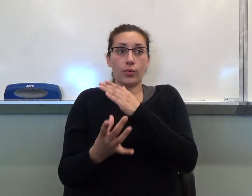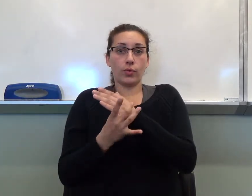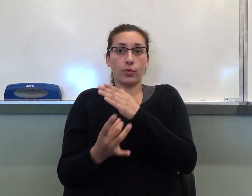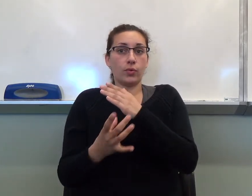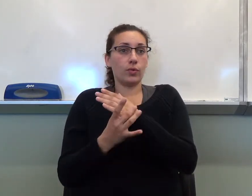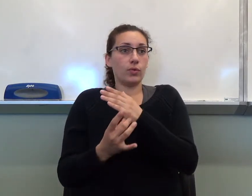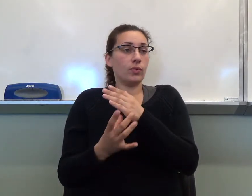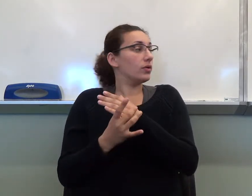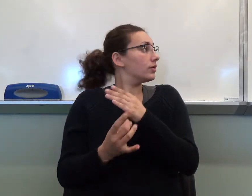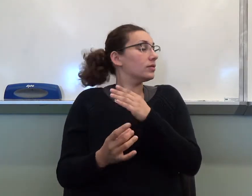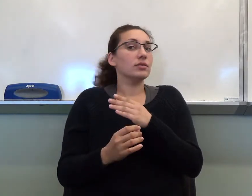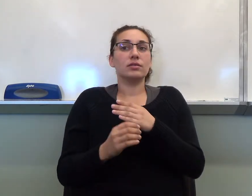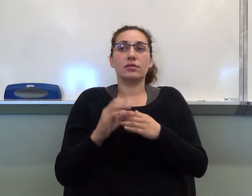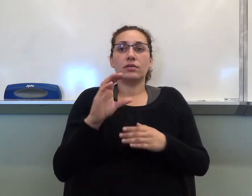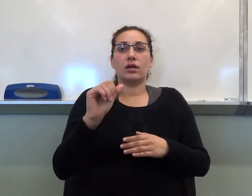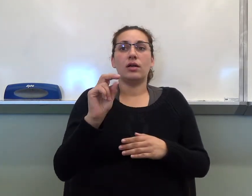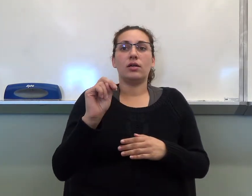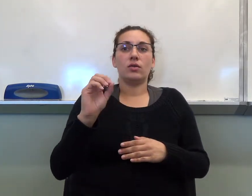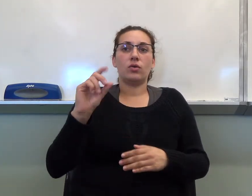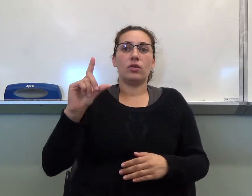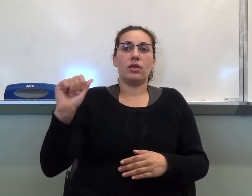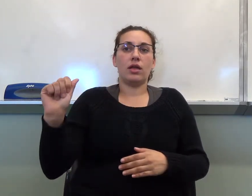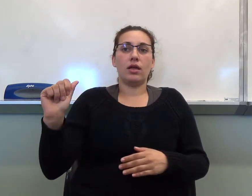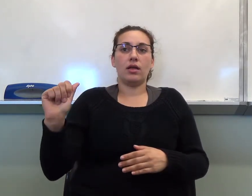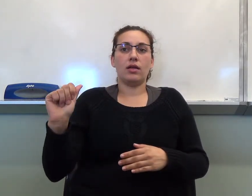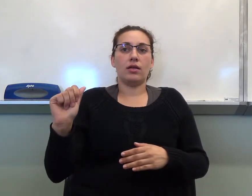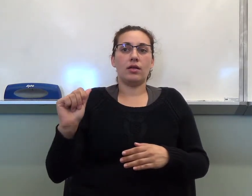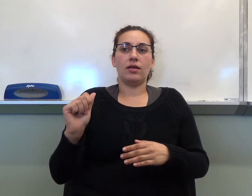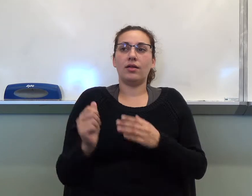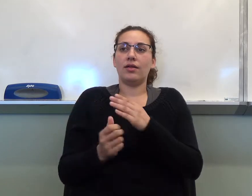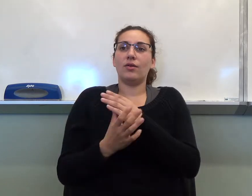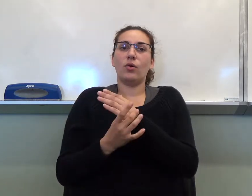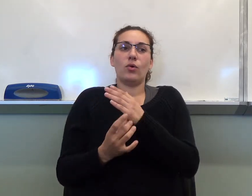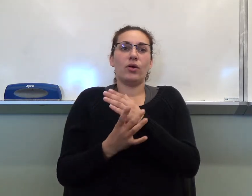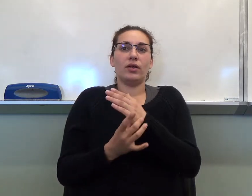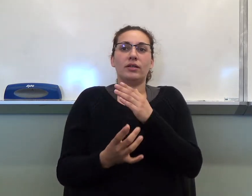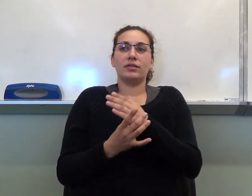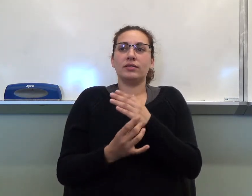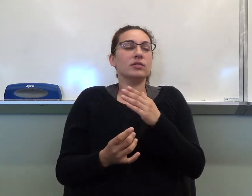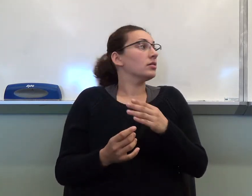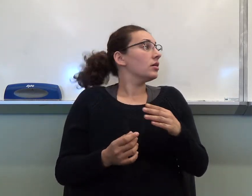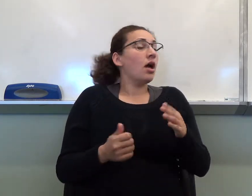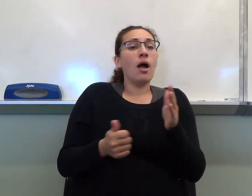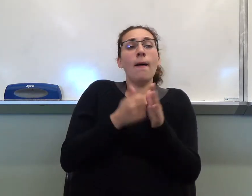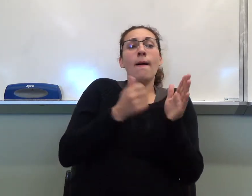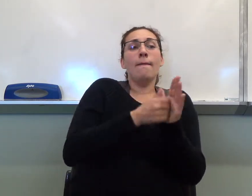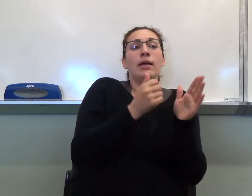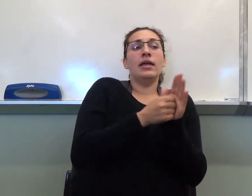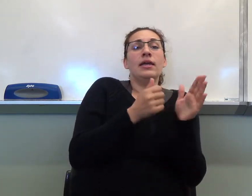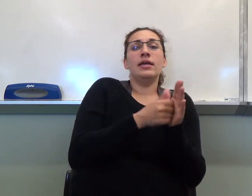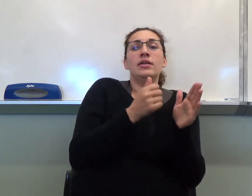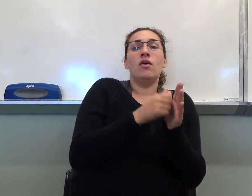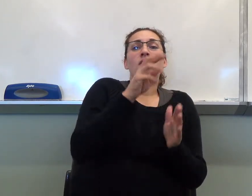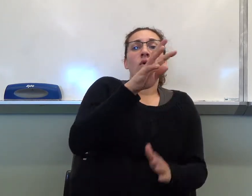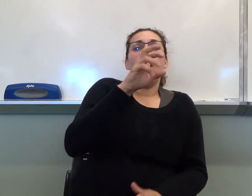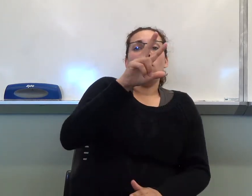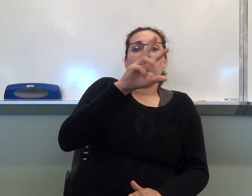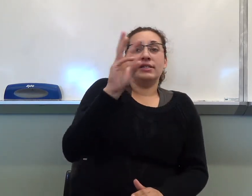Okay? What And they page are want you on? this- Pardon? What page are you on? I'm on page 436.